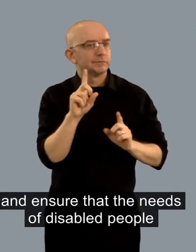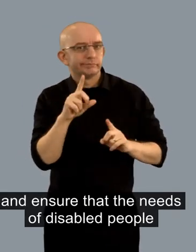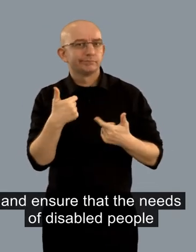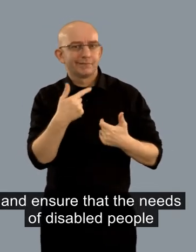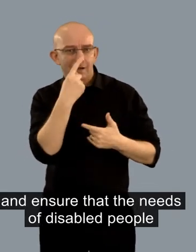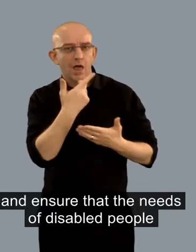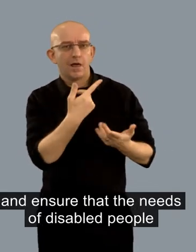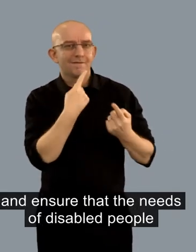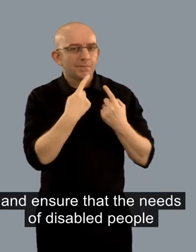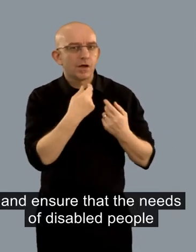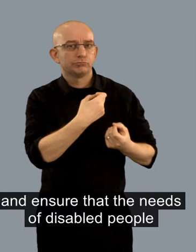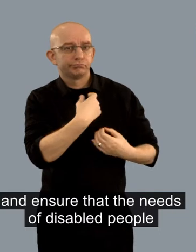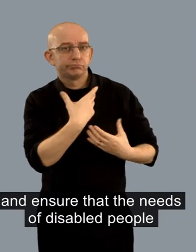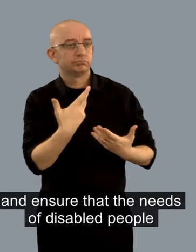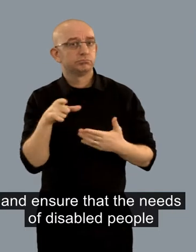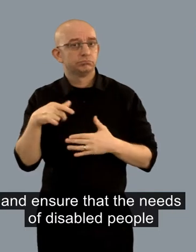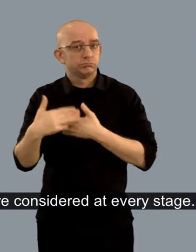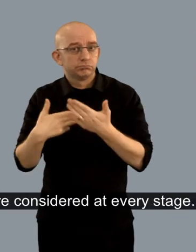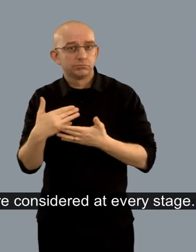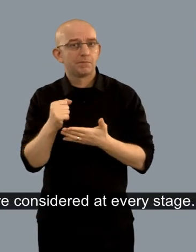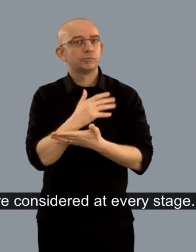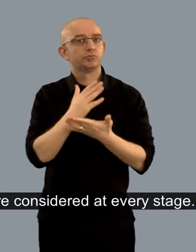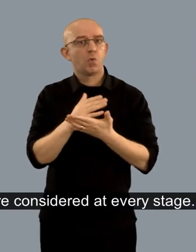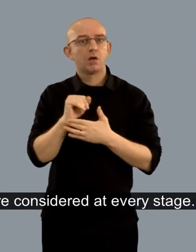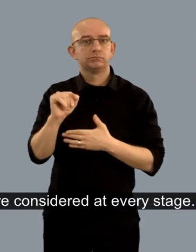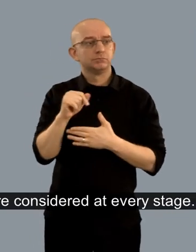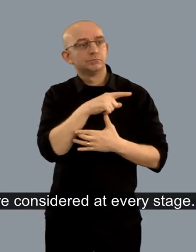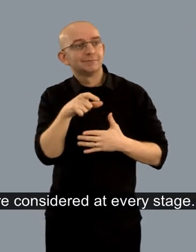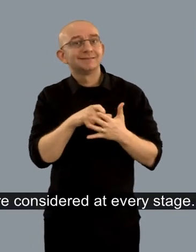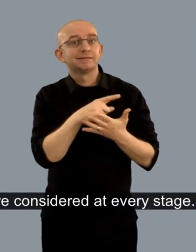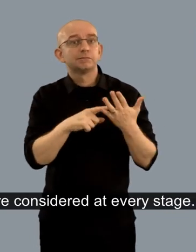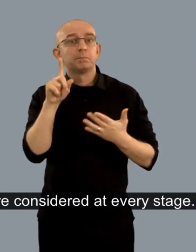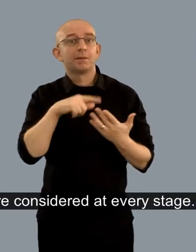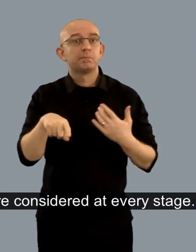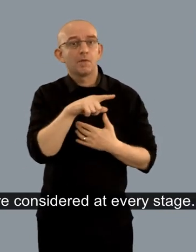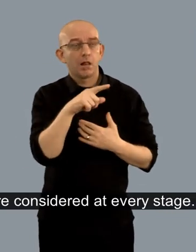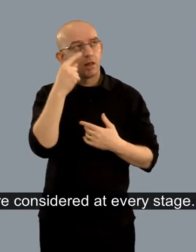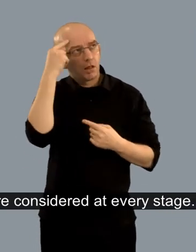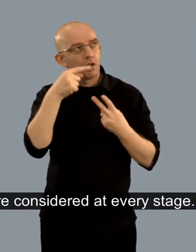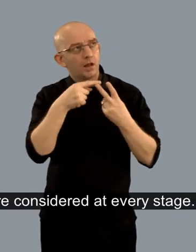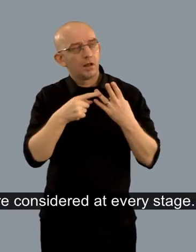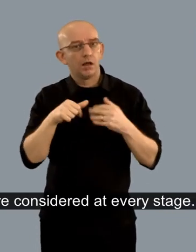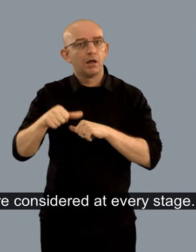and ensure that the needs of disabled people are considered at every stage.